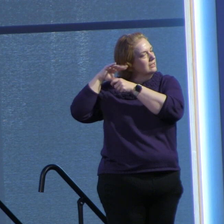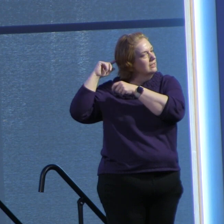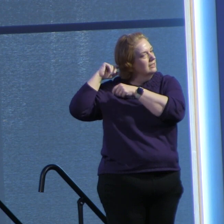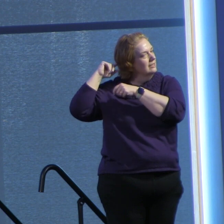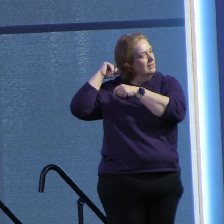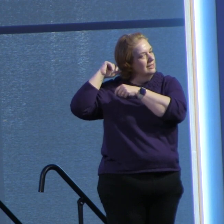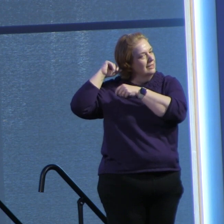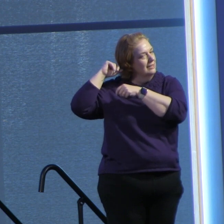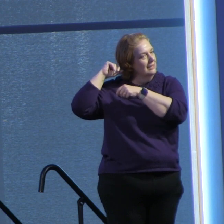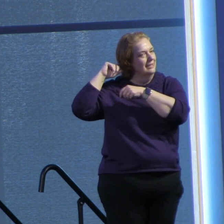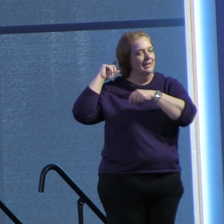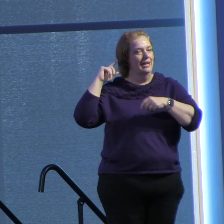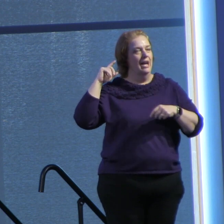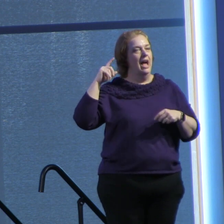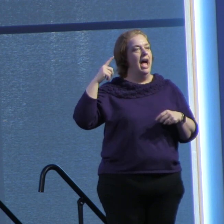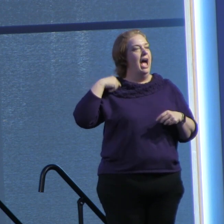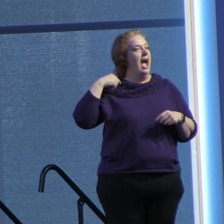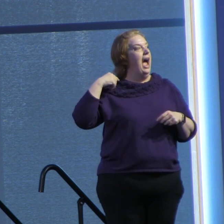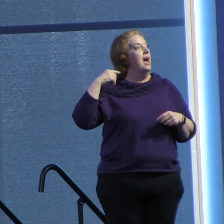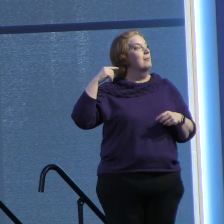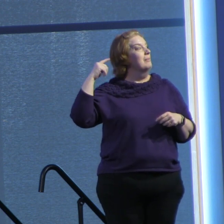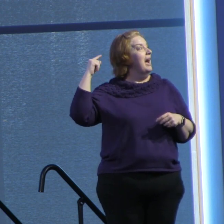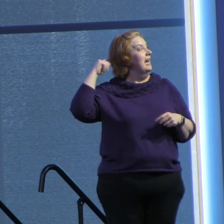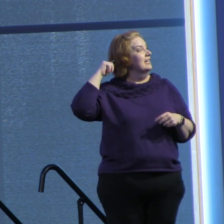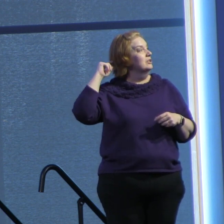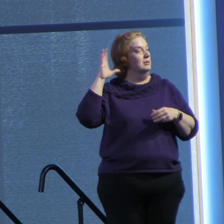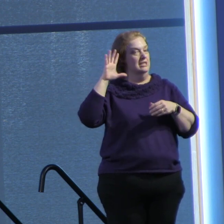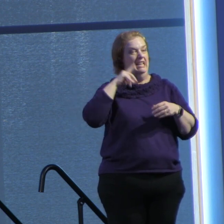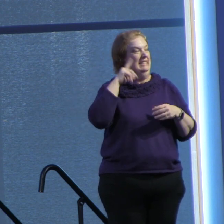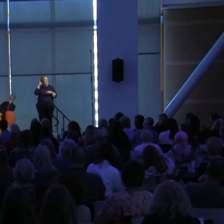my intuition slammed the door and ran off.